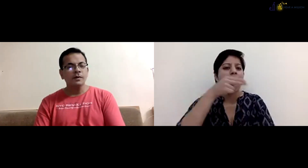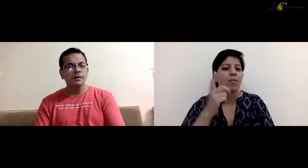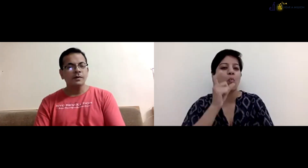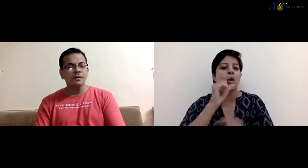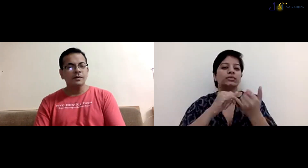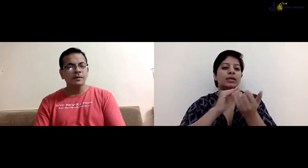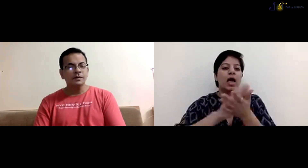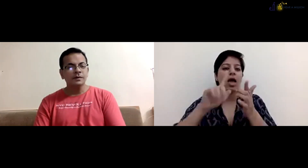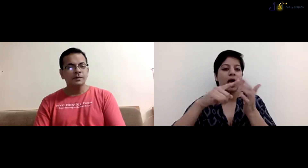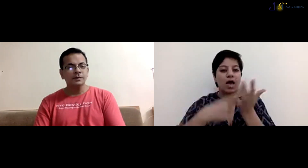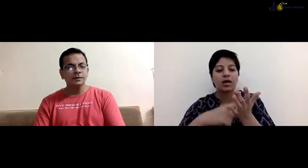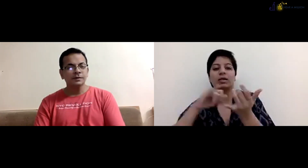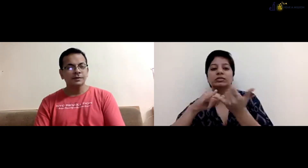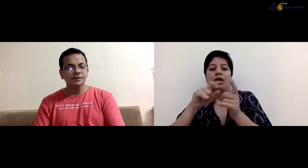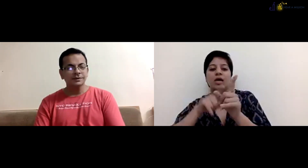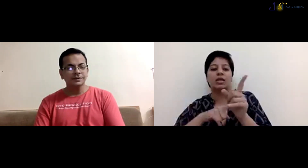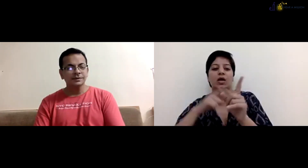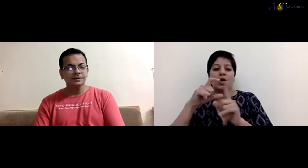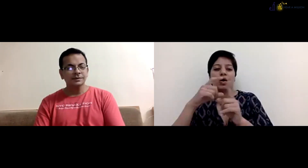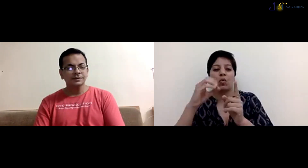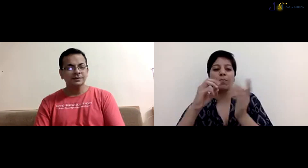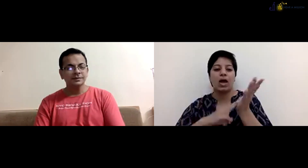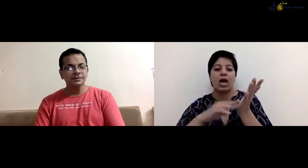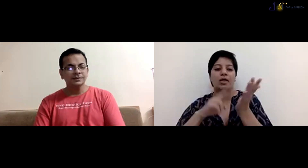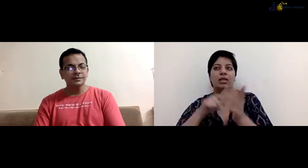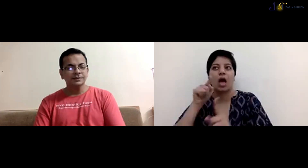how he understood that yeah, I'm having Usher syndrome.